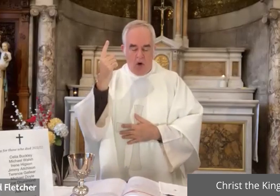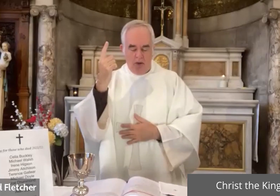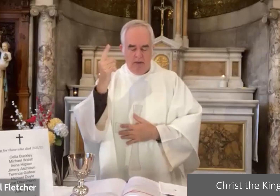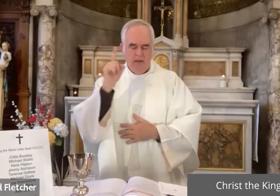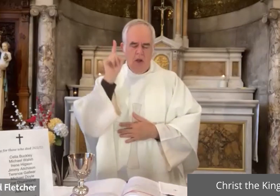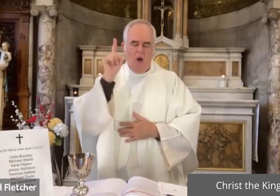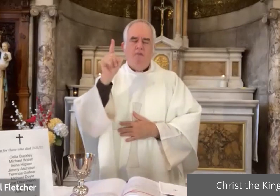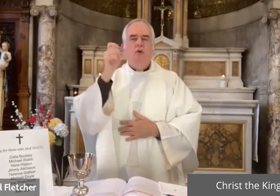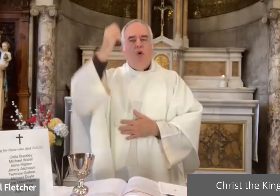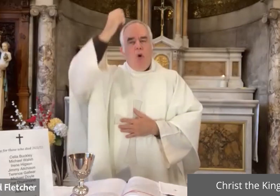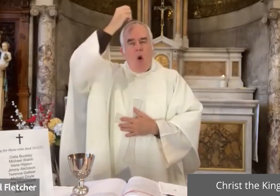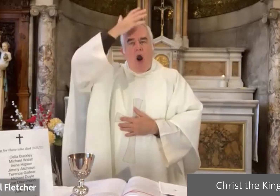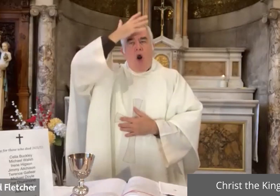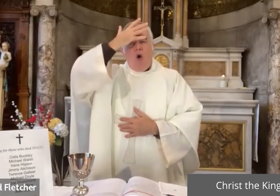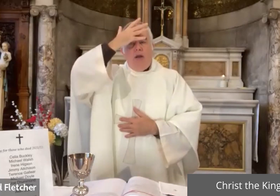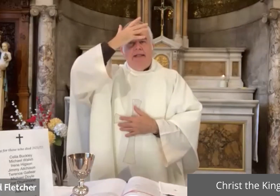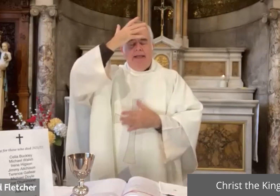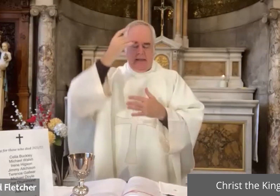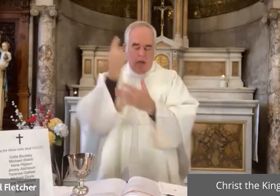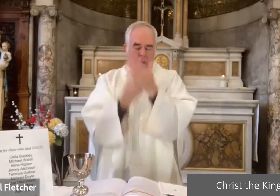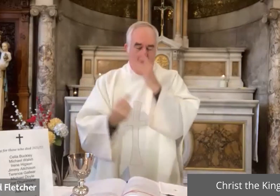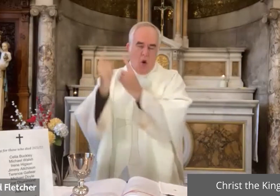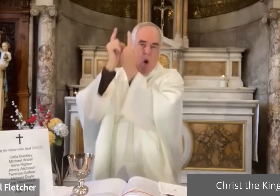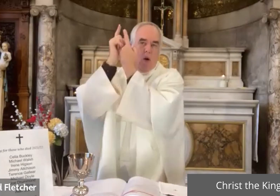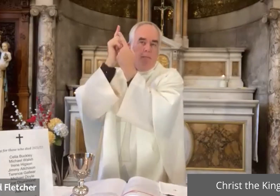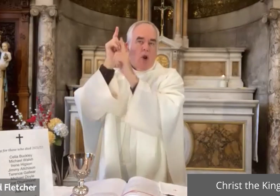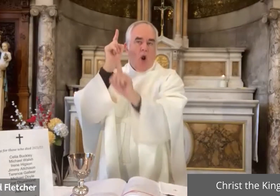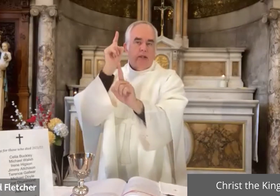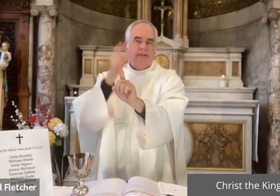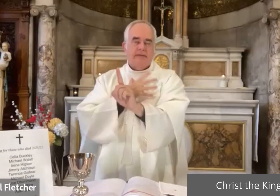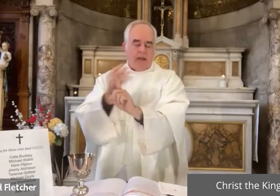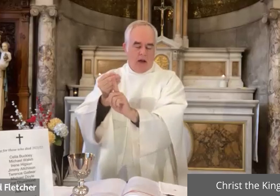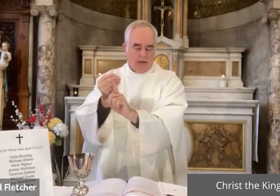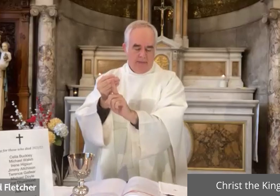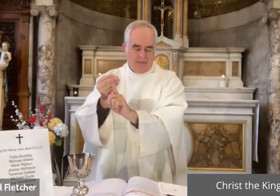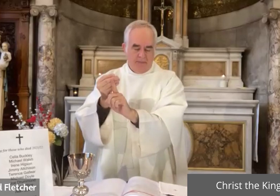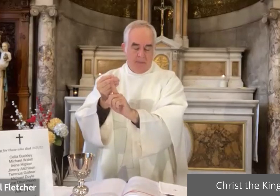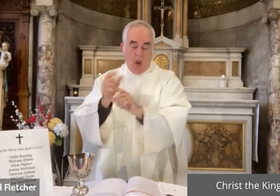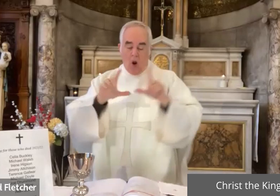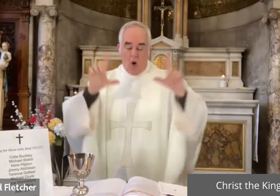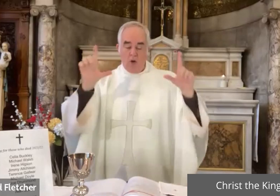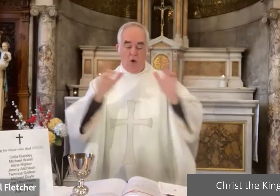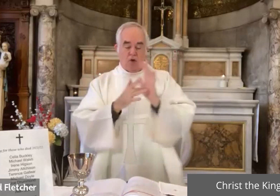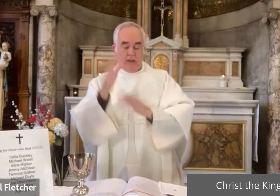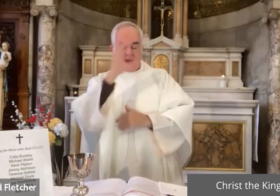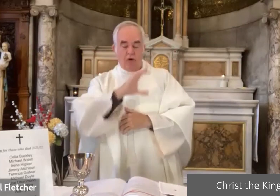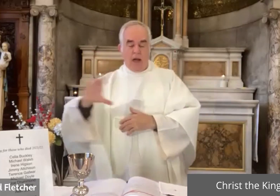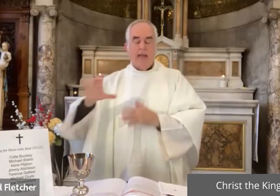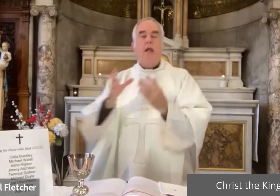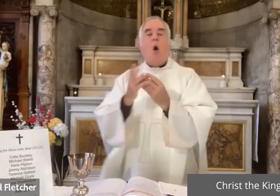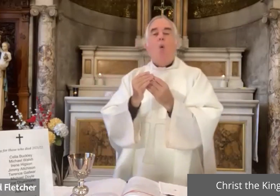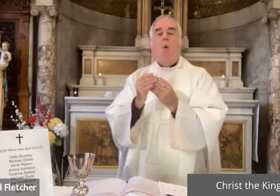eternal God, for you anointed your only begotten Son, our Lord